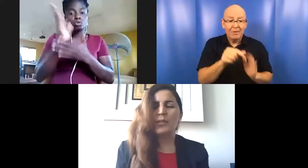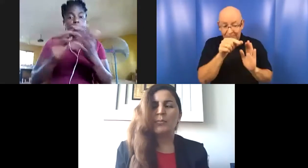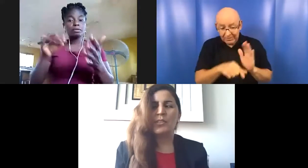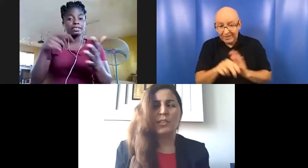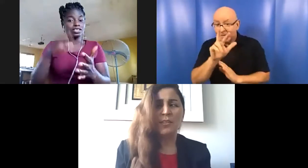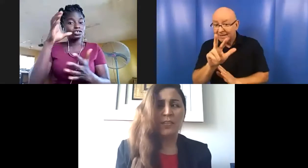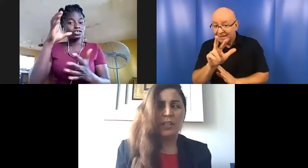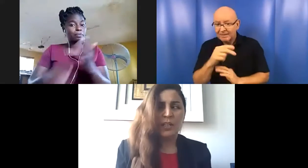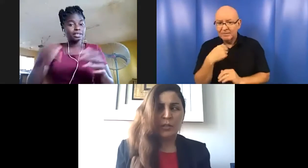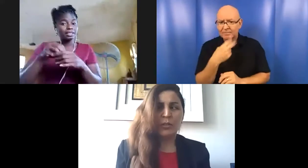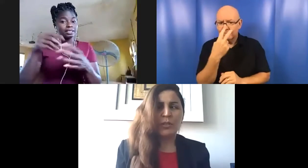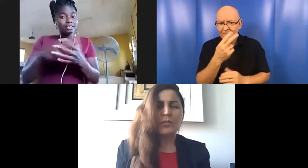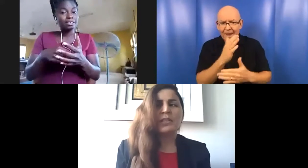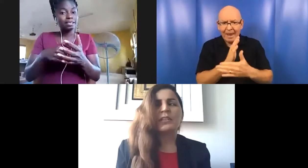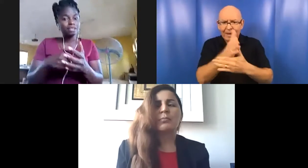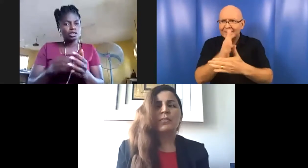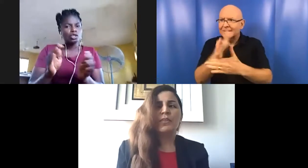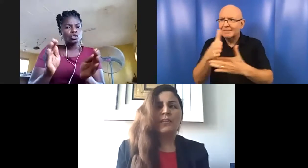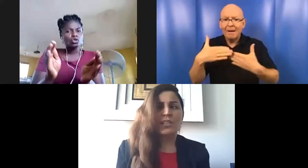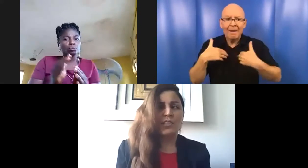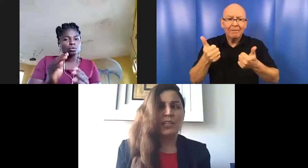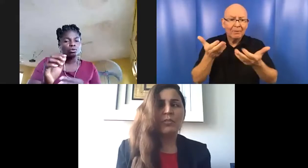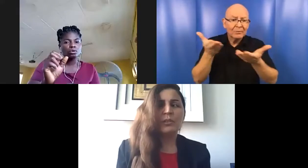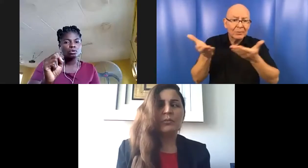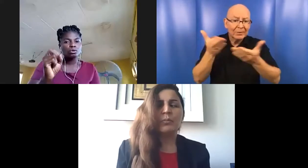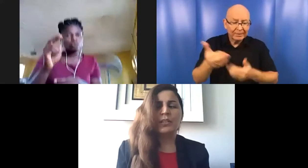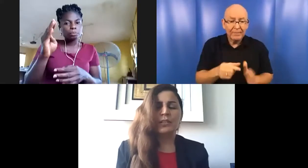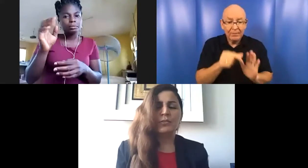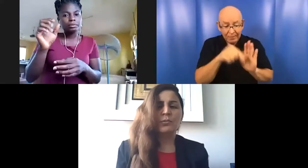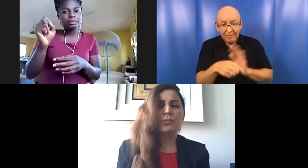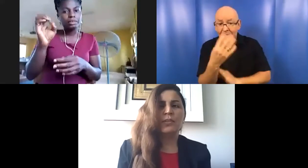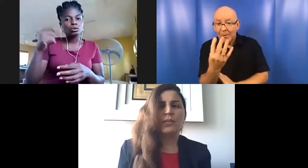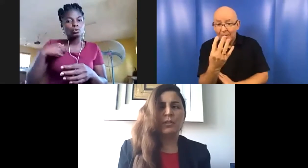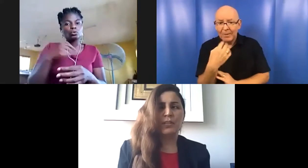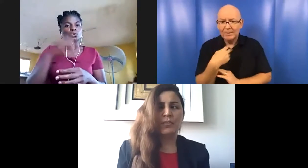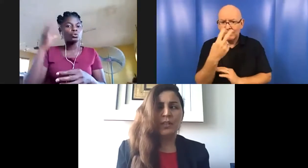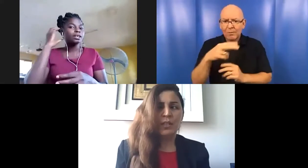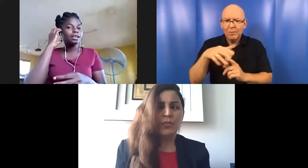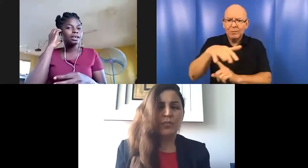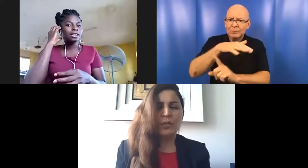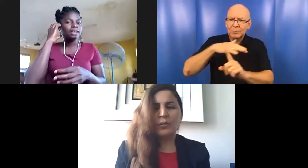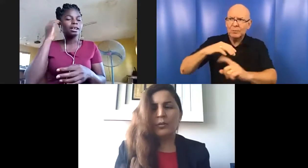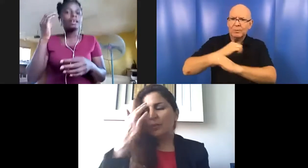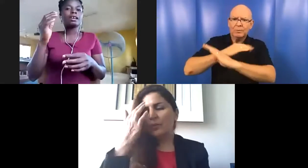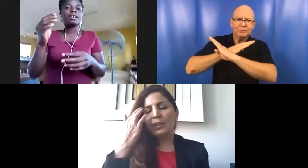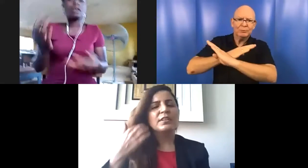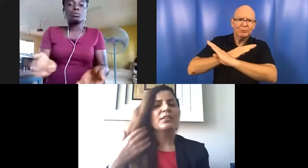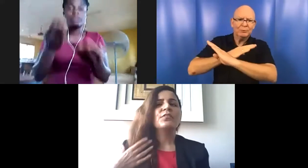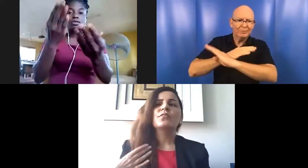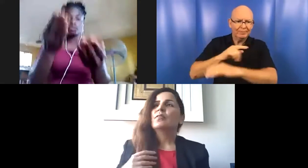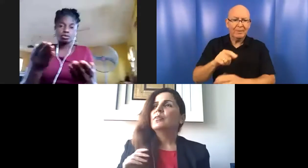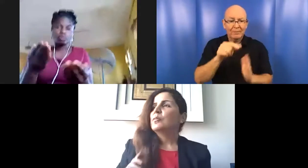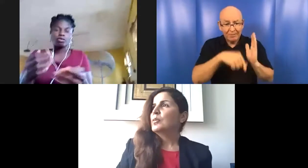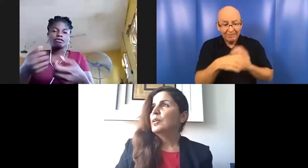small subsessions, we are going to hear a presentation followed by 2 testimonies. So if there's